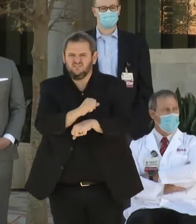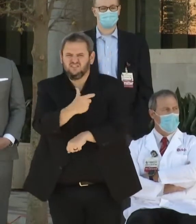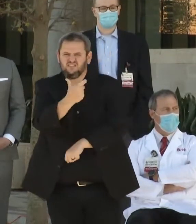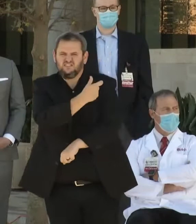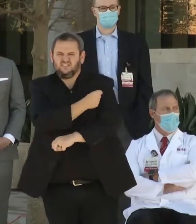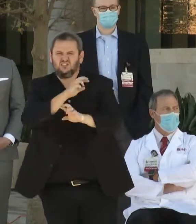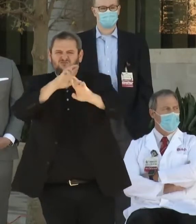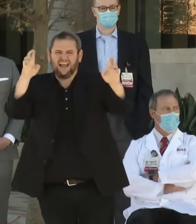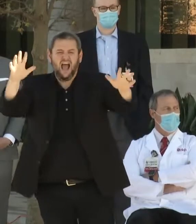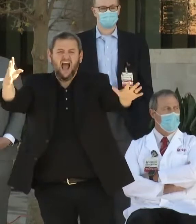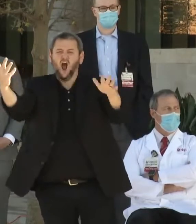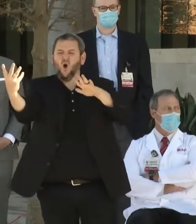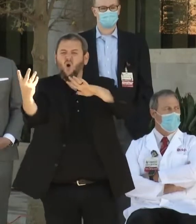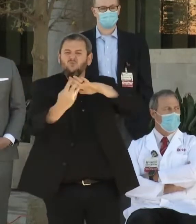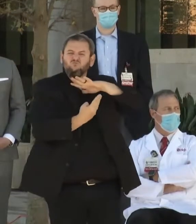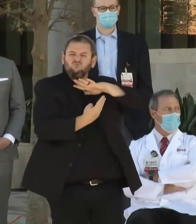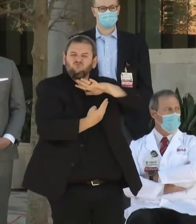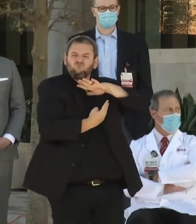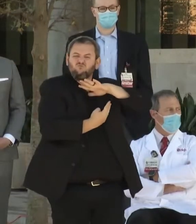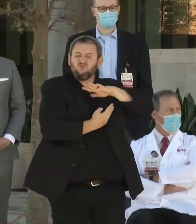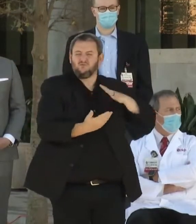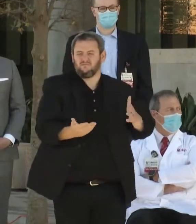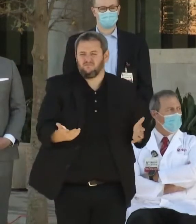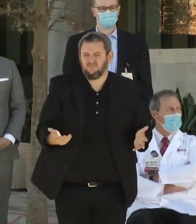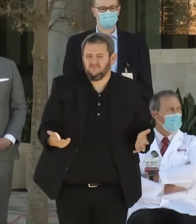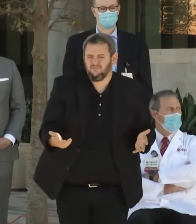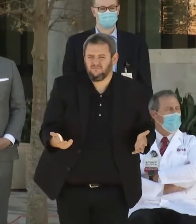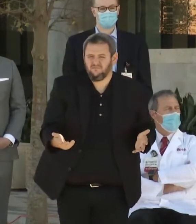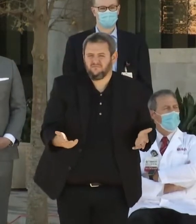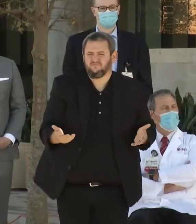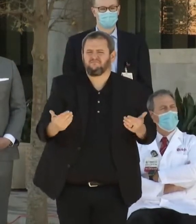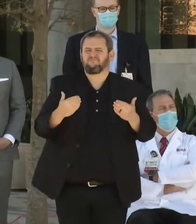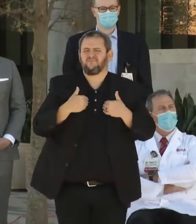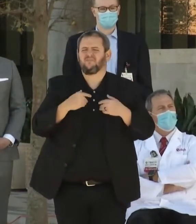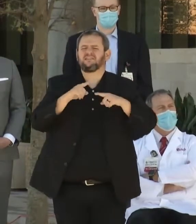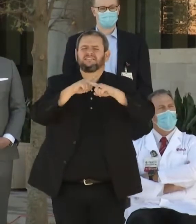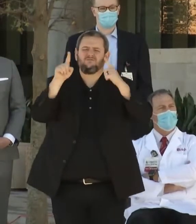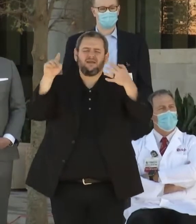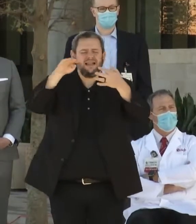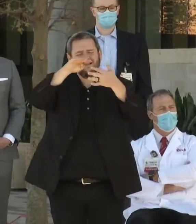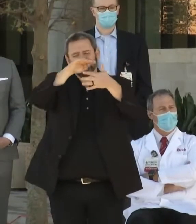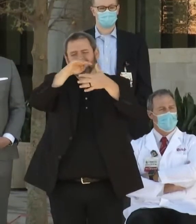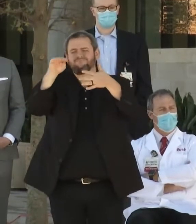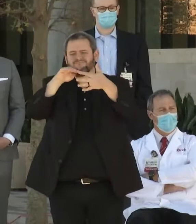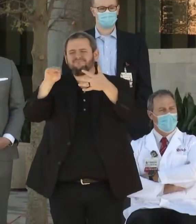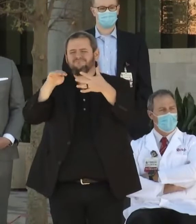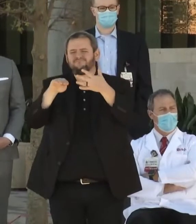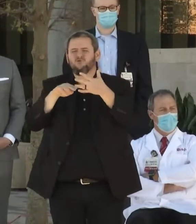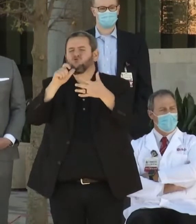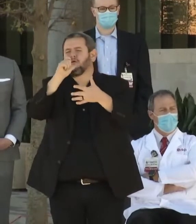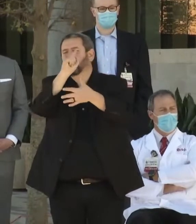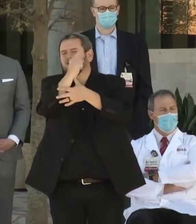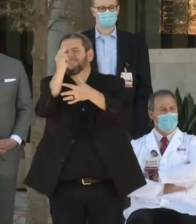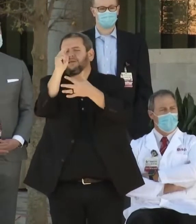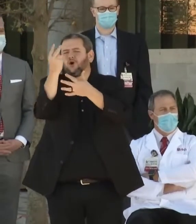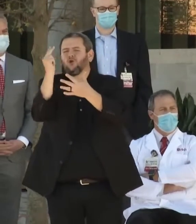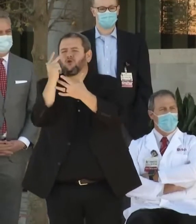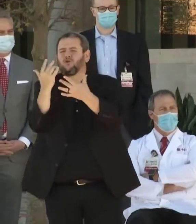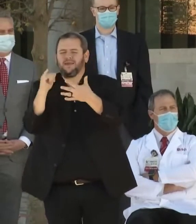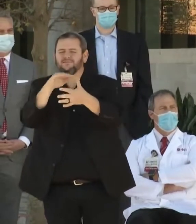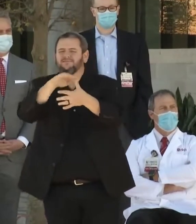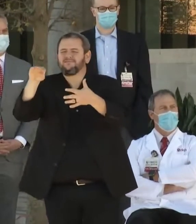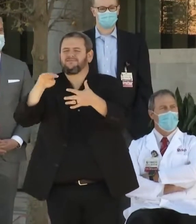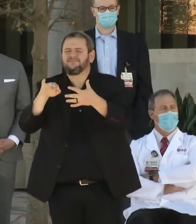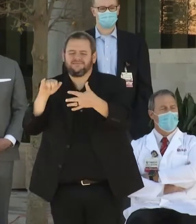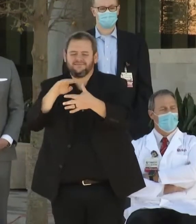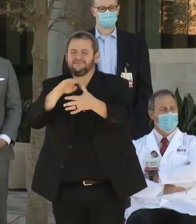address immunity and protection for our highest risk and most vulnerable populations first. With a limited supply